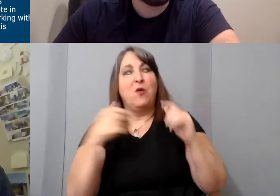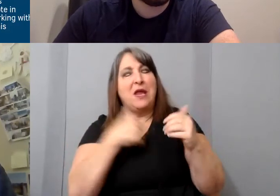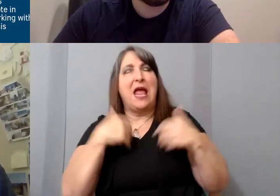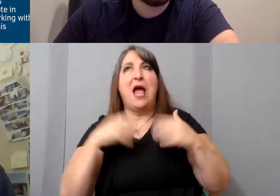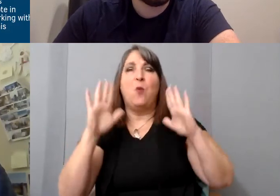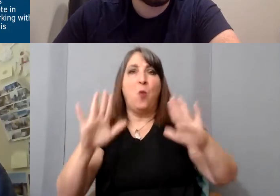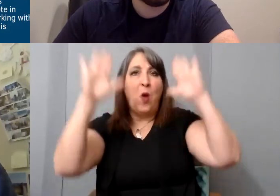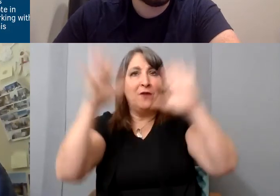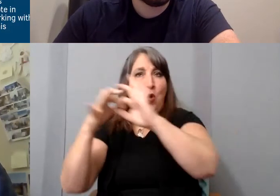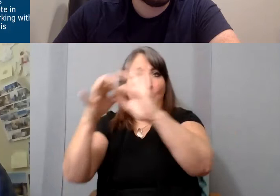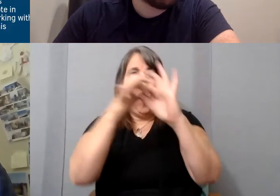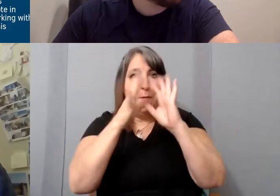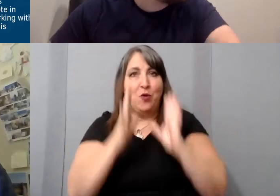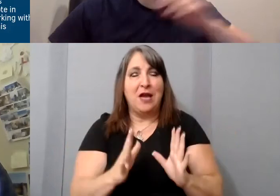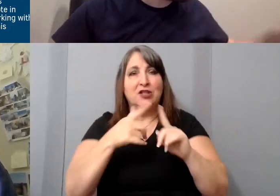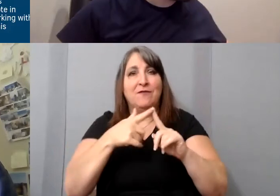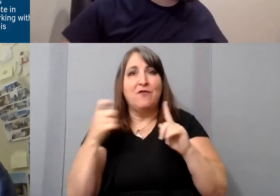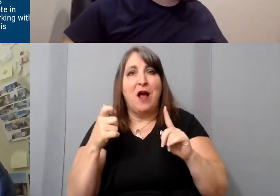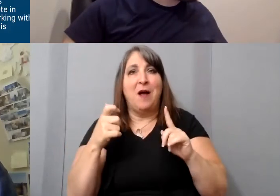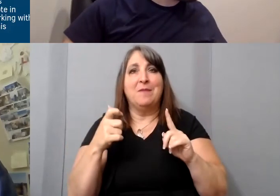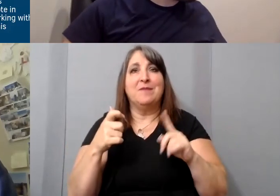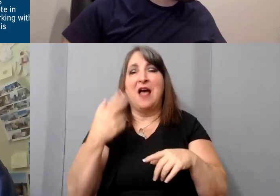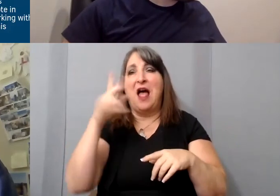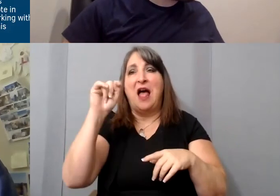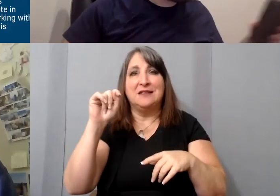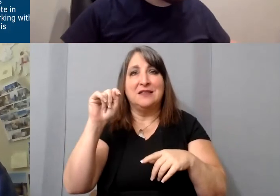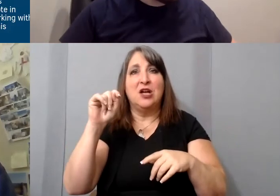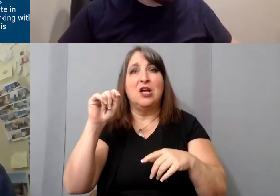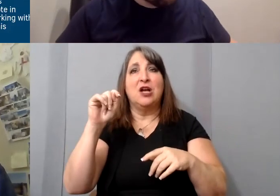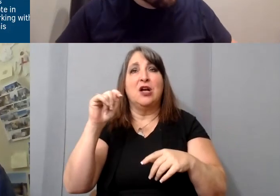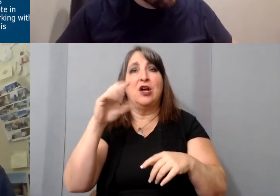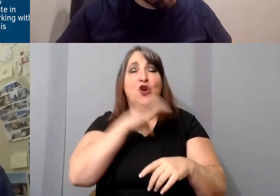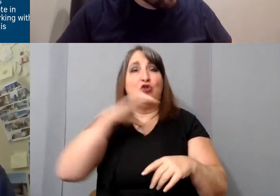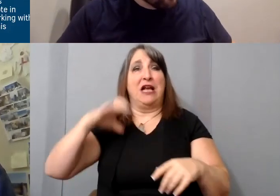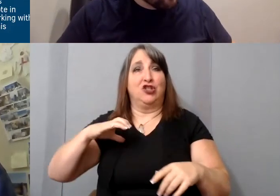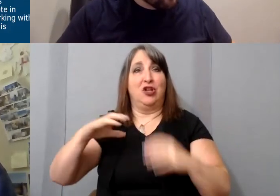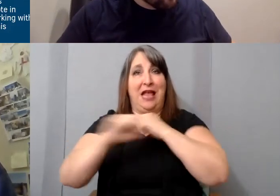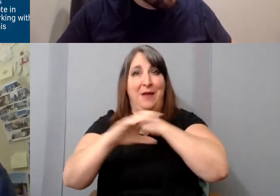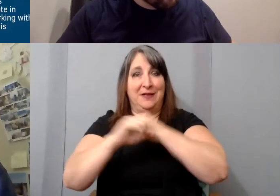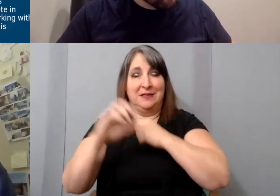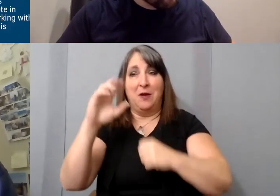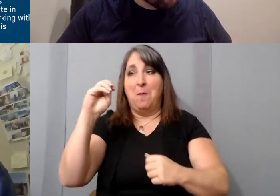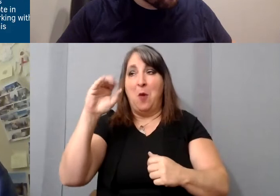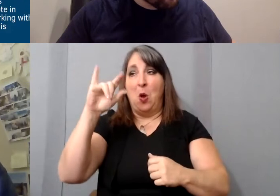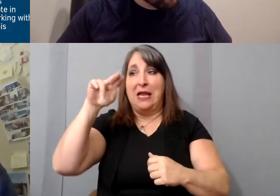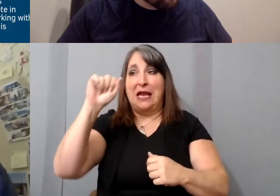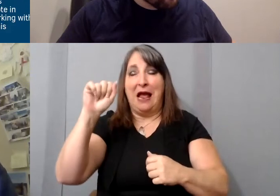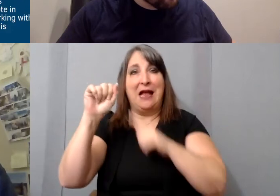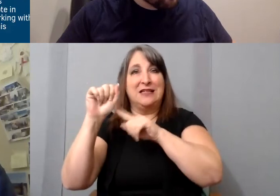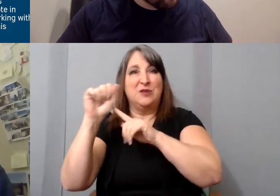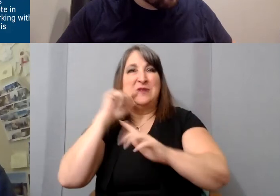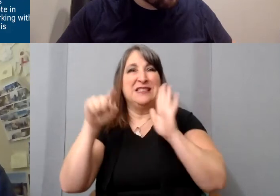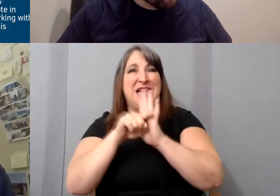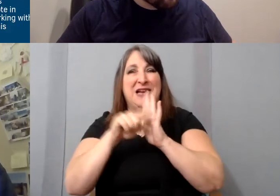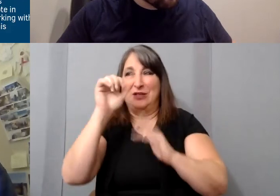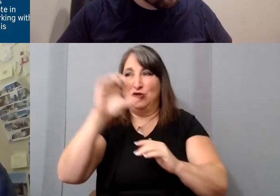cooperation from the hot congressional campaigns. Monica Molina, who was assigned by the